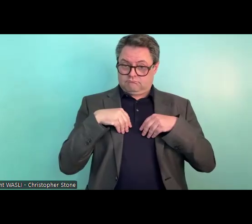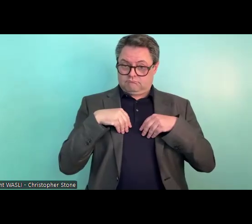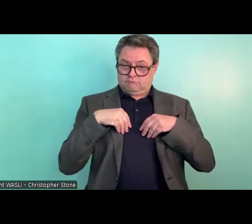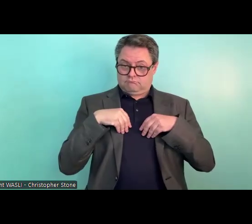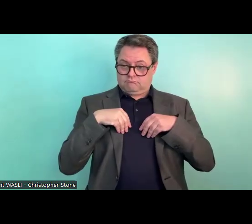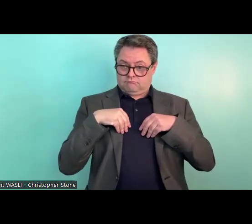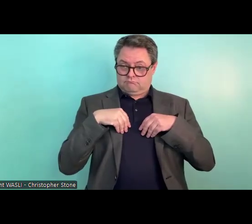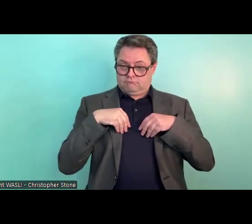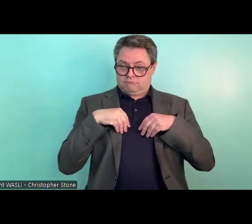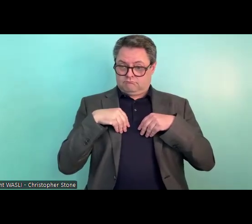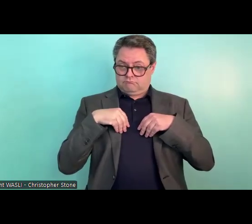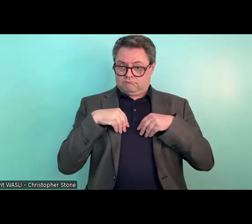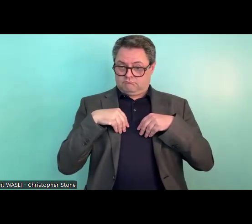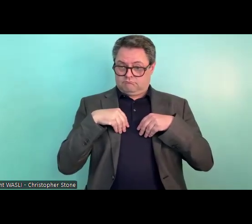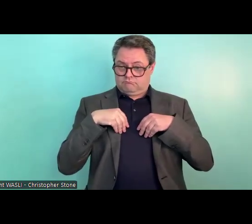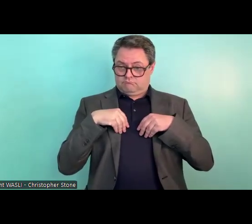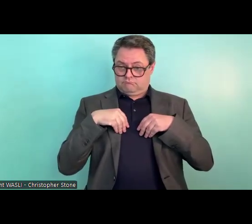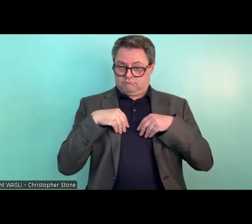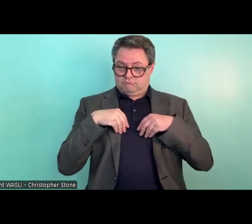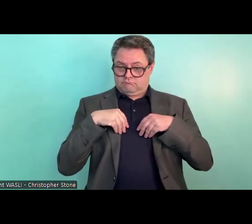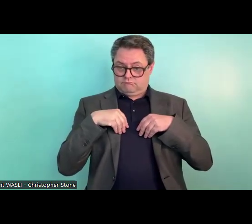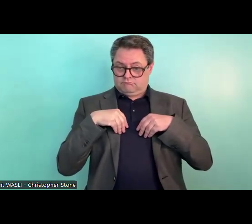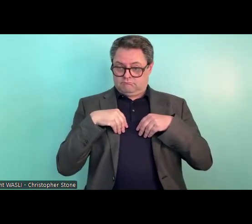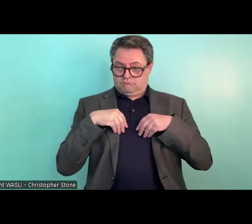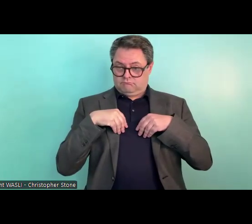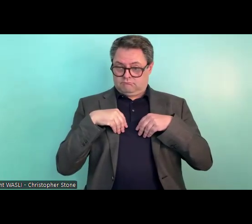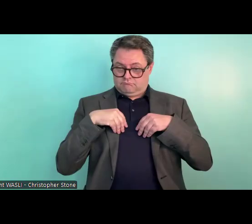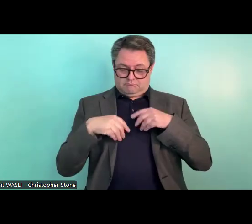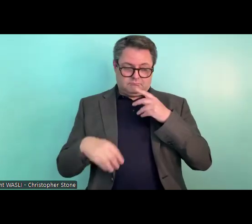Is that a date that's acceptable to those here today?